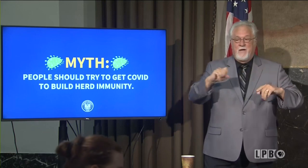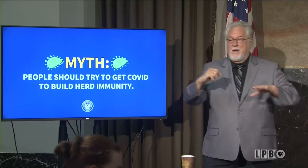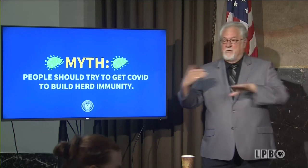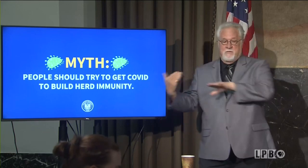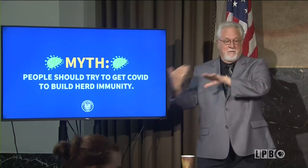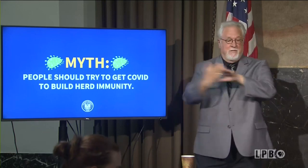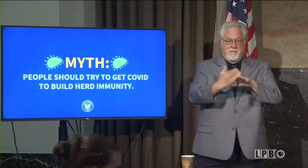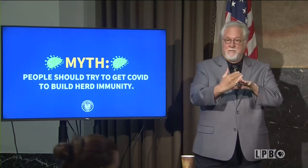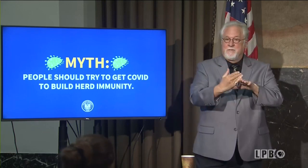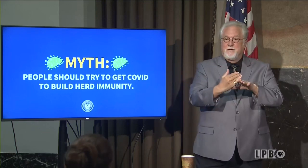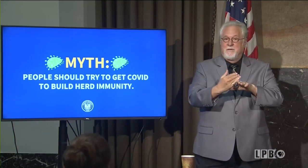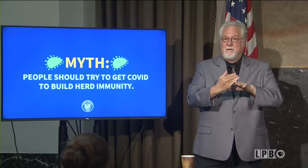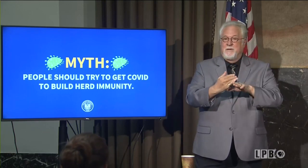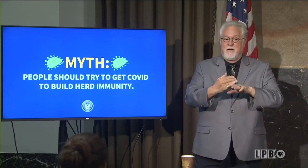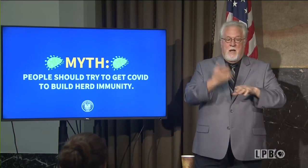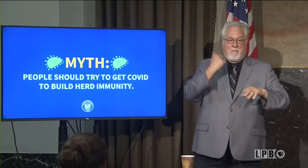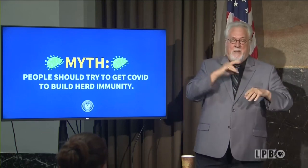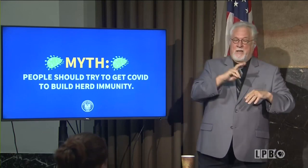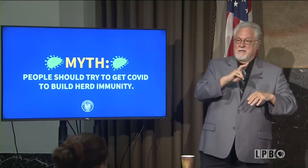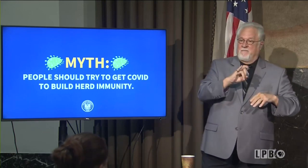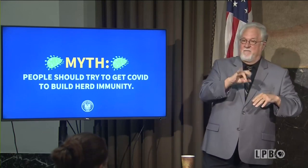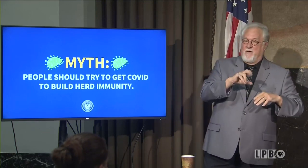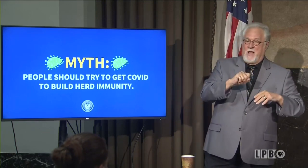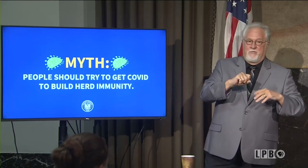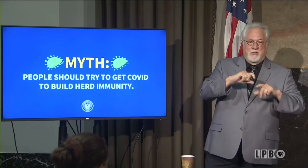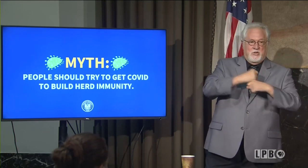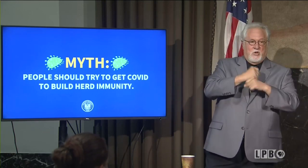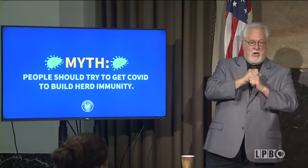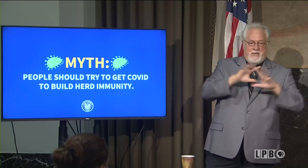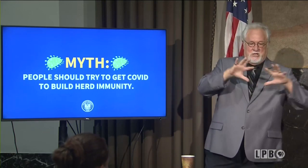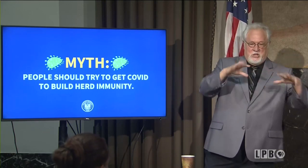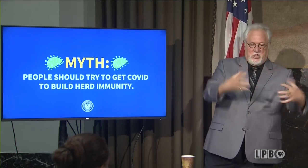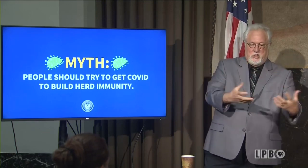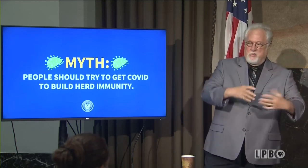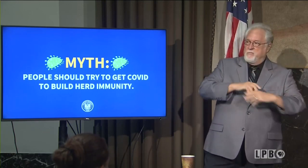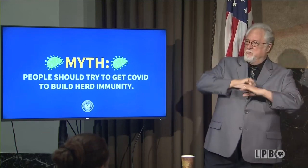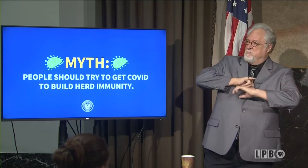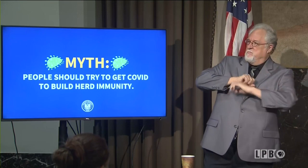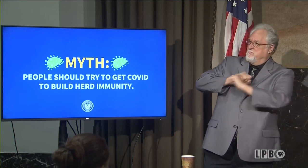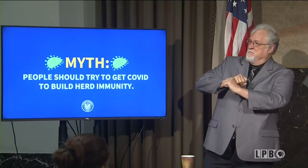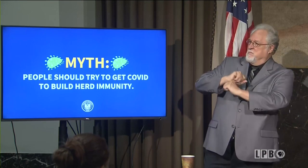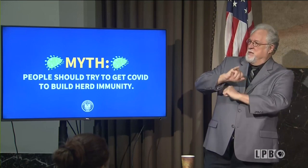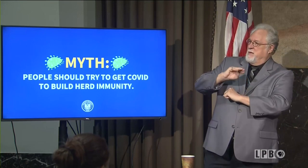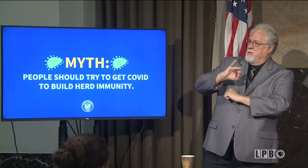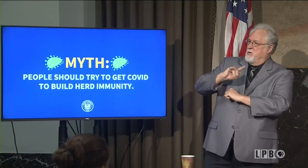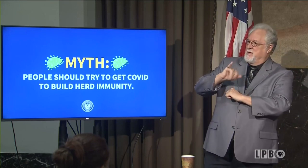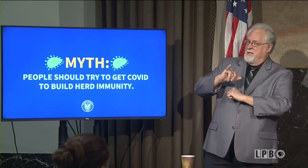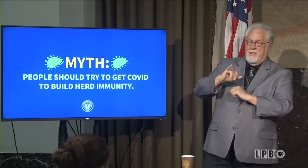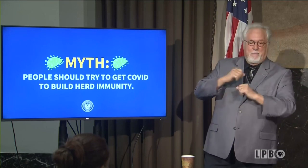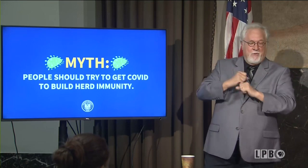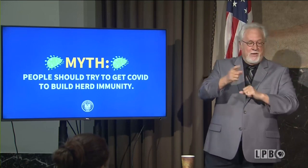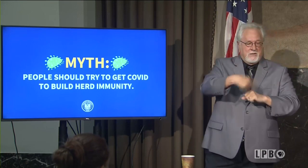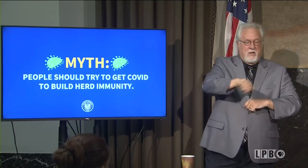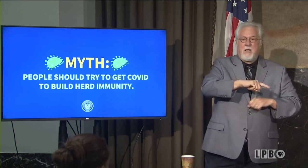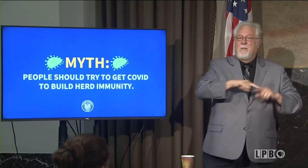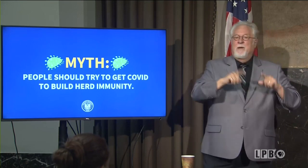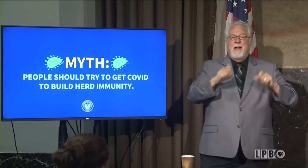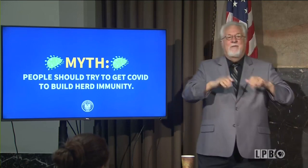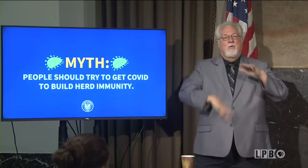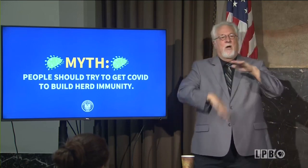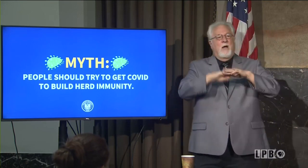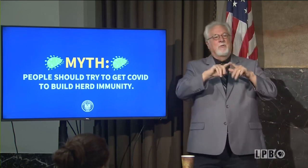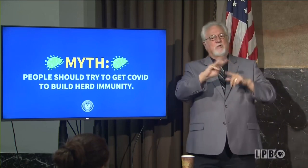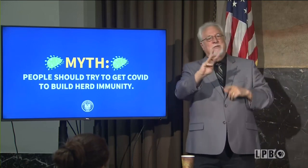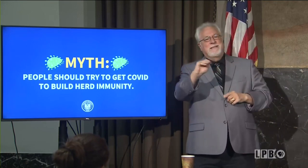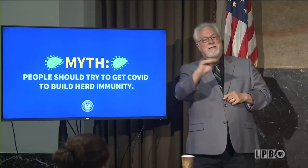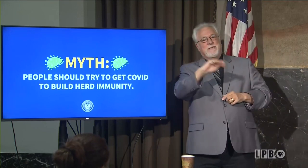it, creates this herd immunity where the herd protects everybody else. Well, you got to get to 60%, at